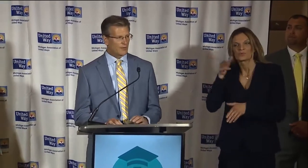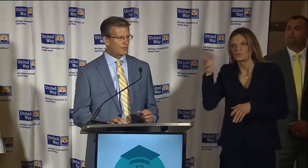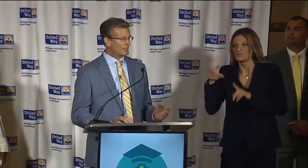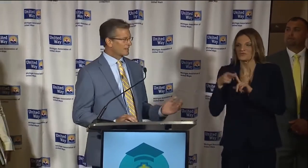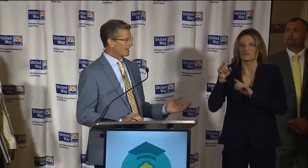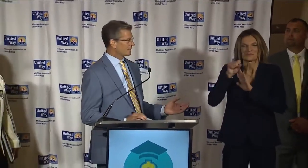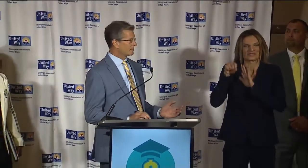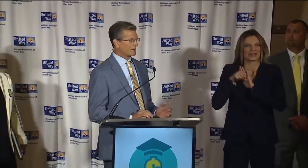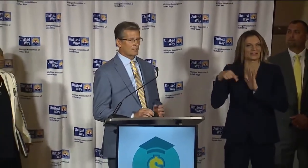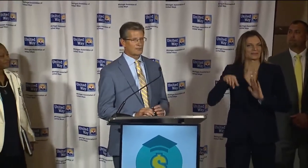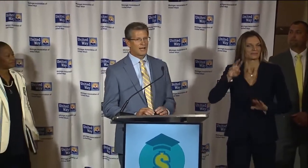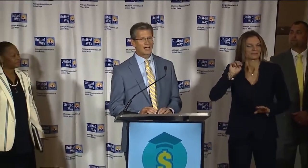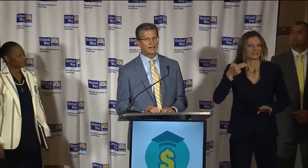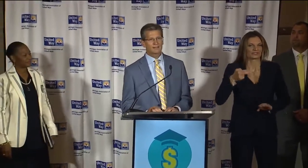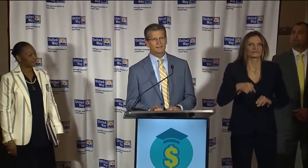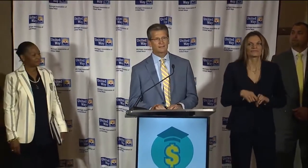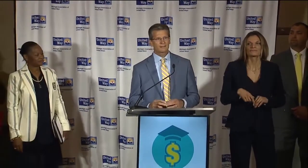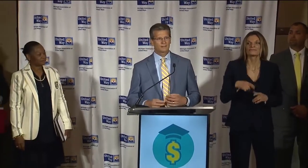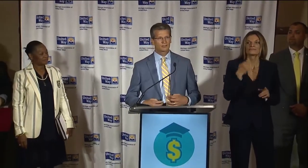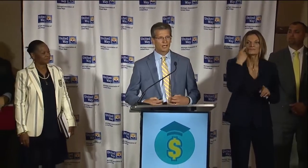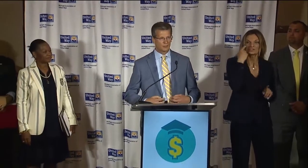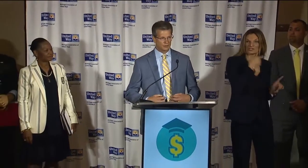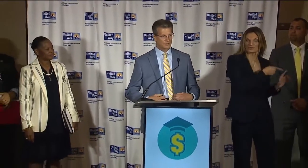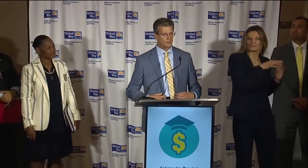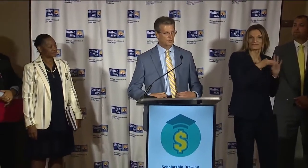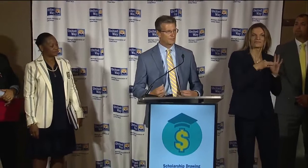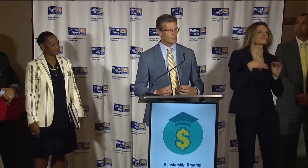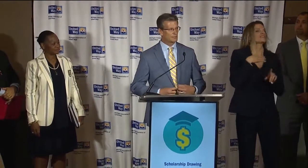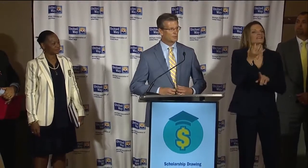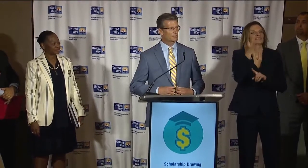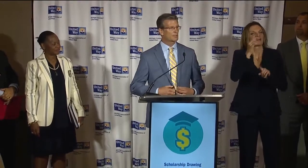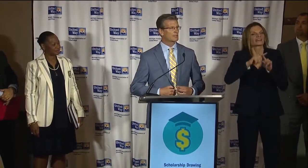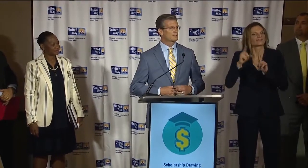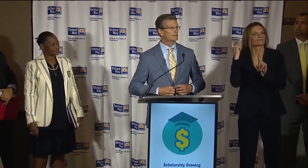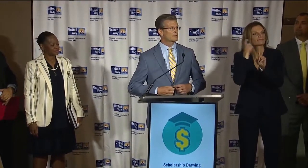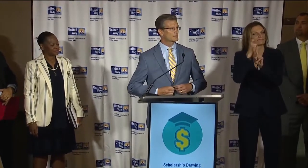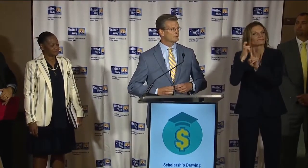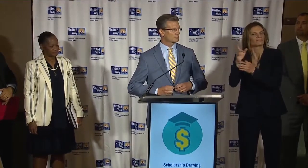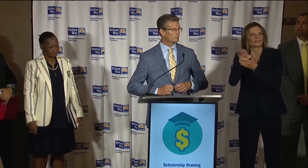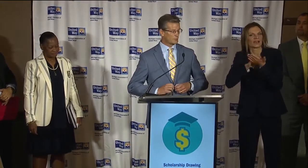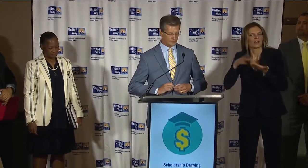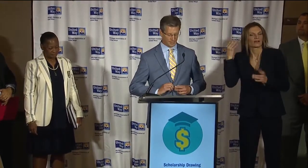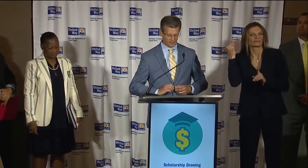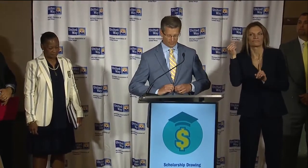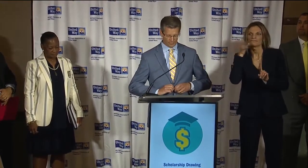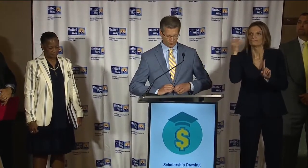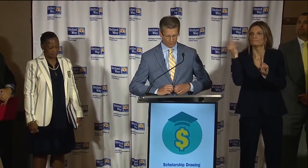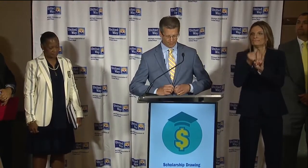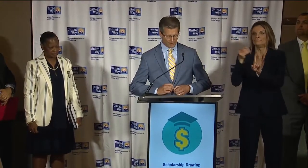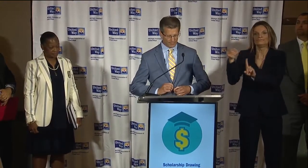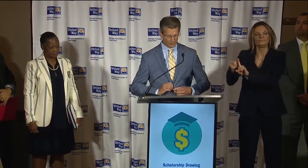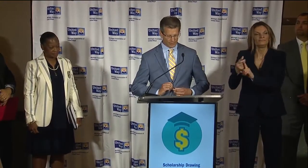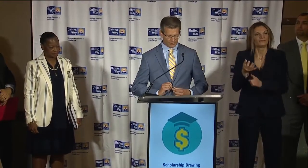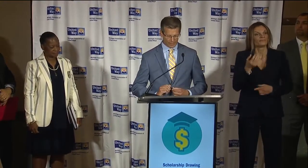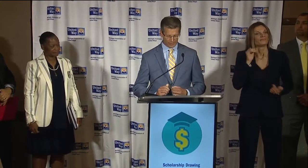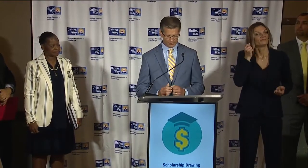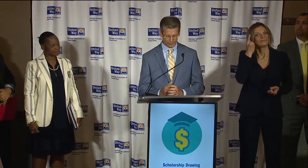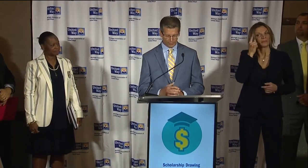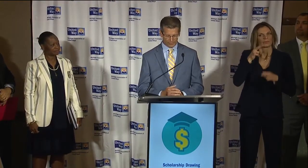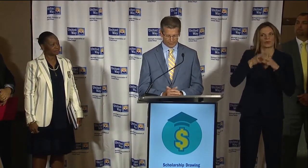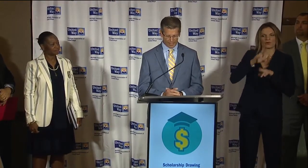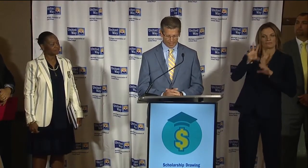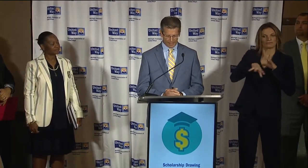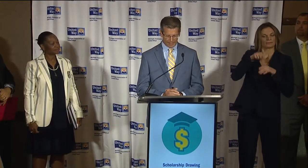So Carrie had indicated there are 9 scholarships that are going to be included in these sweepstakes in the form of a Michigan